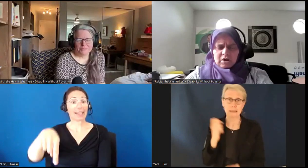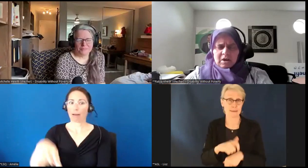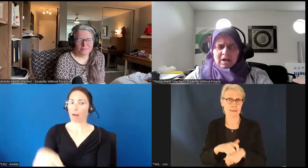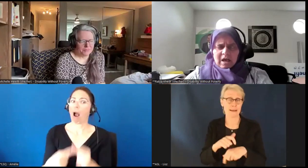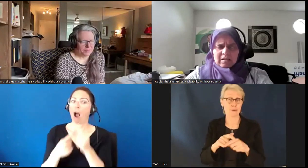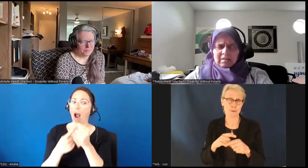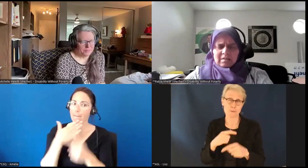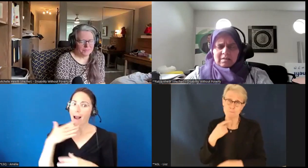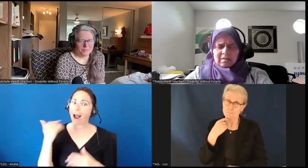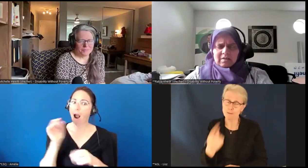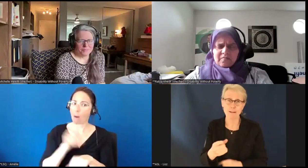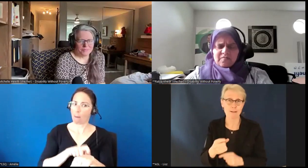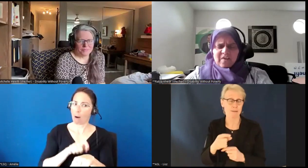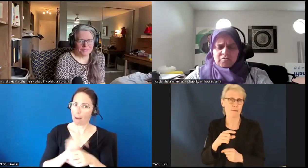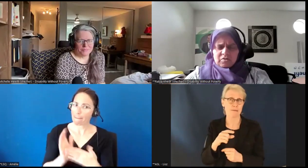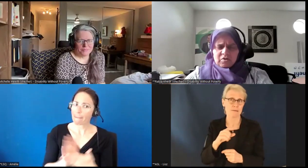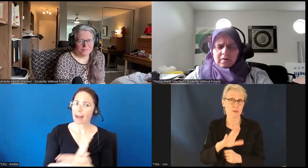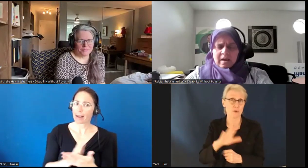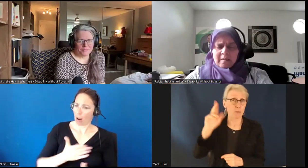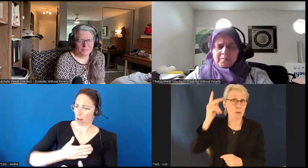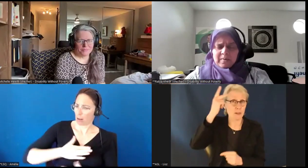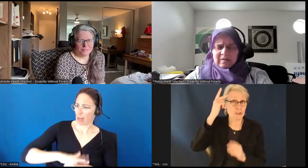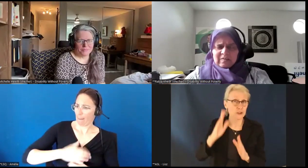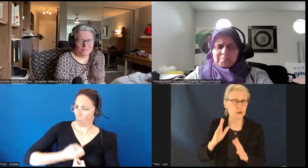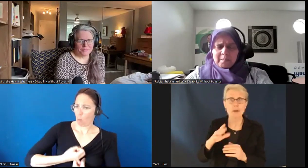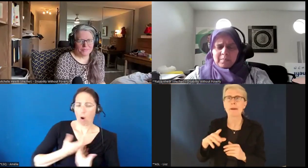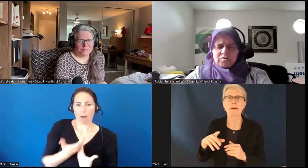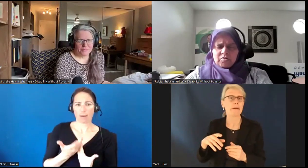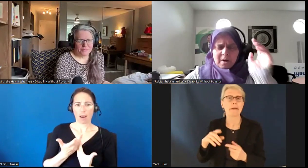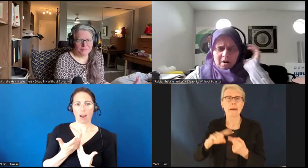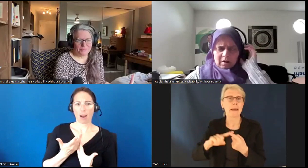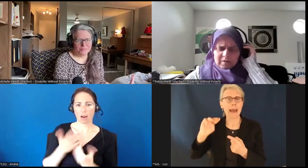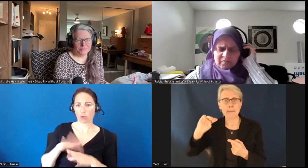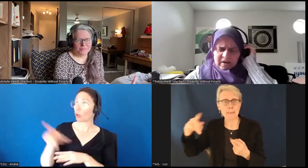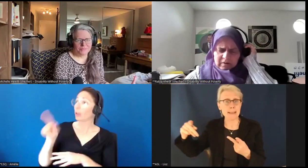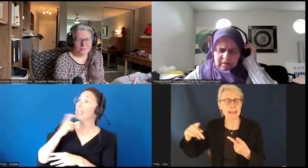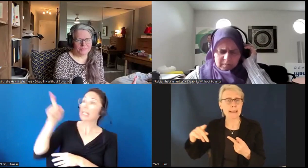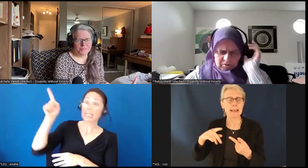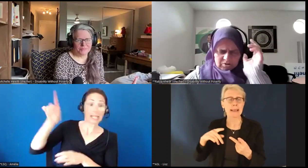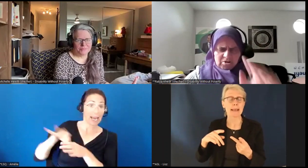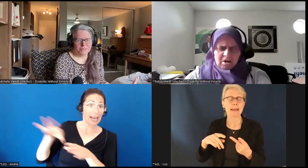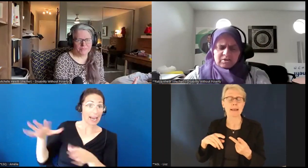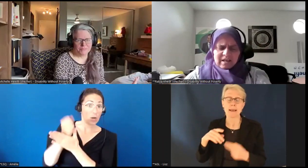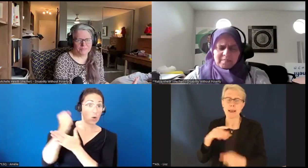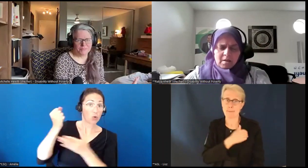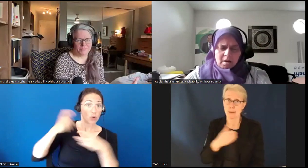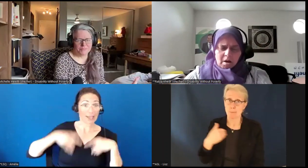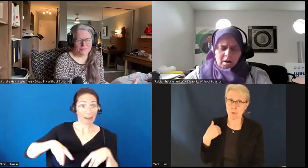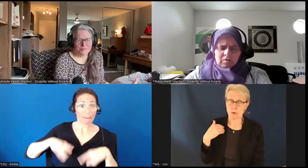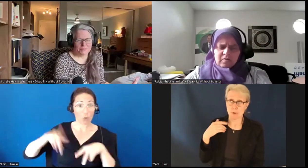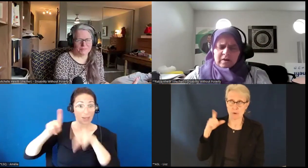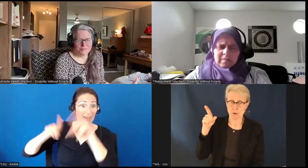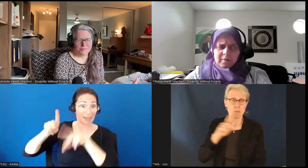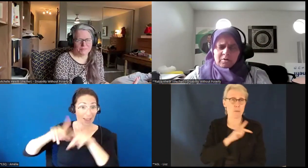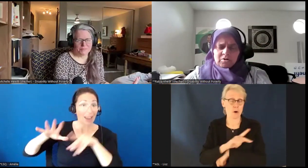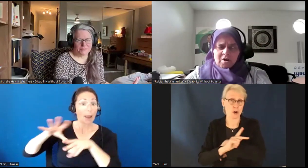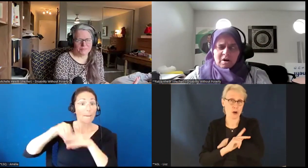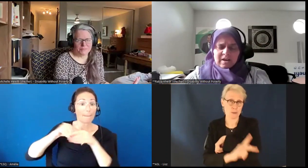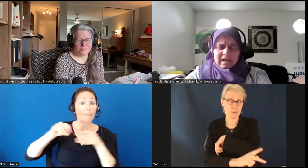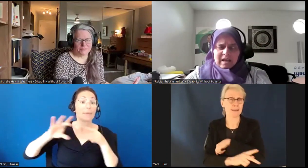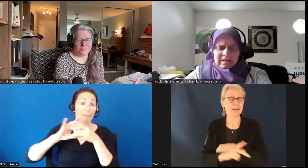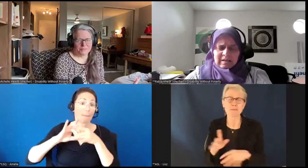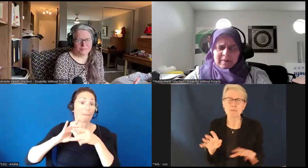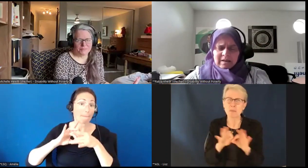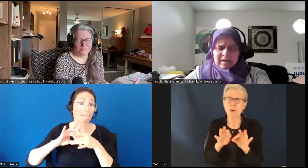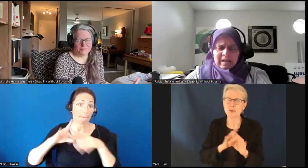officials at the federal, so MPs, members of parliament, very important to talk to them. Also very important to talk